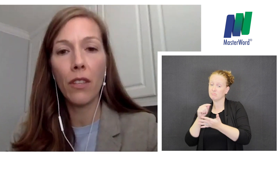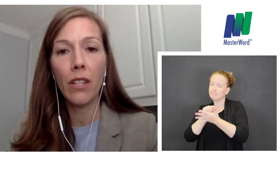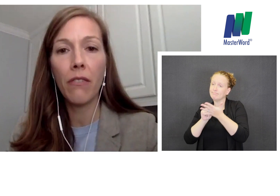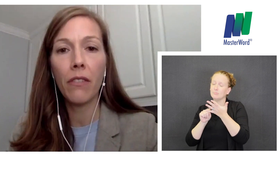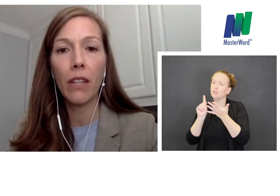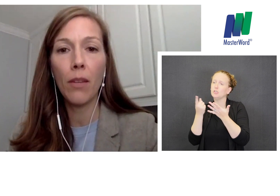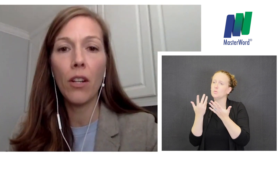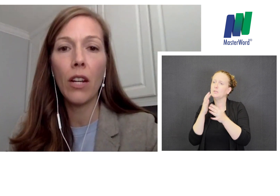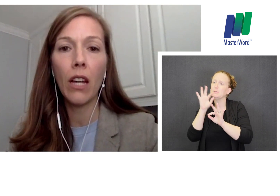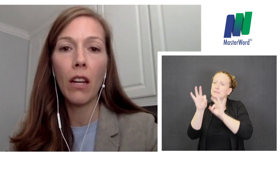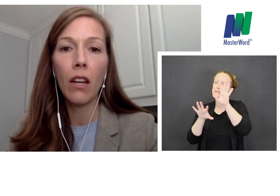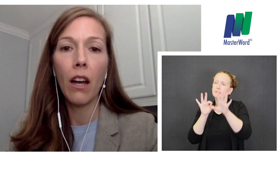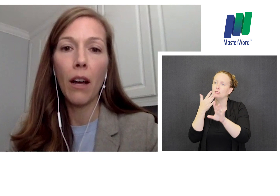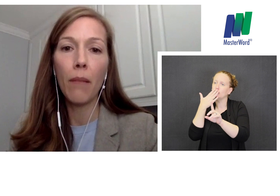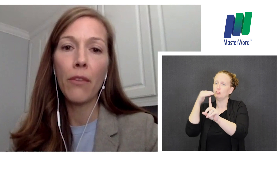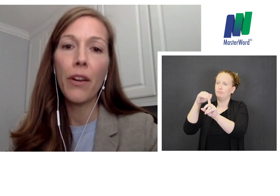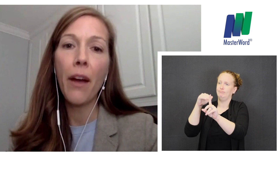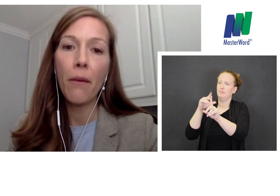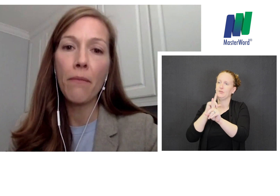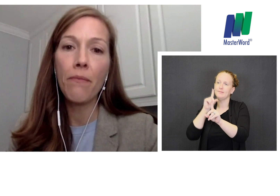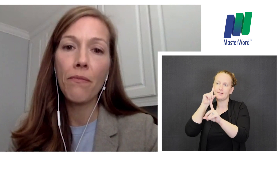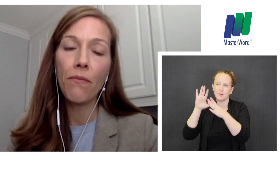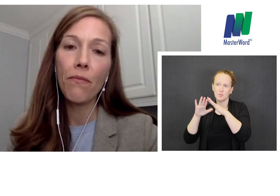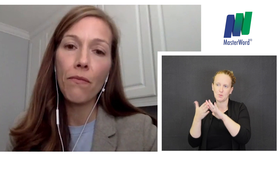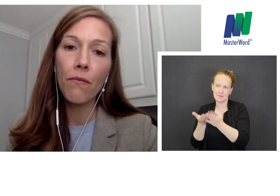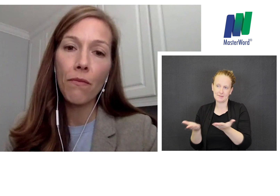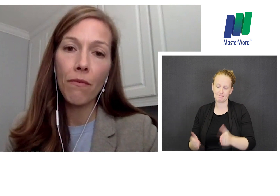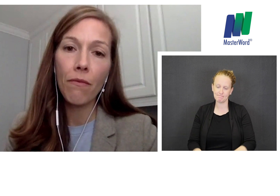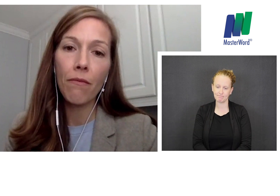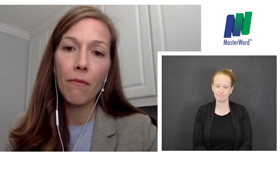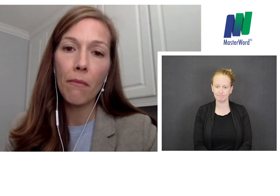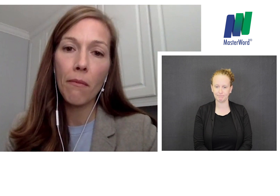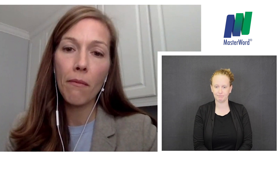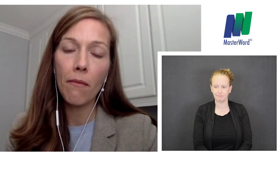reminders for the deaf community for now?